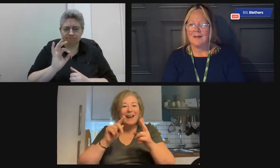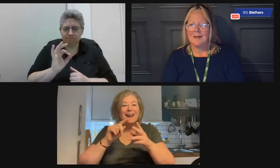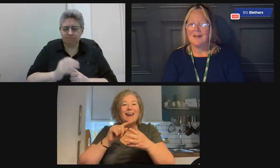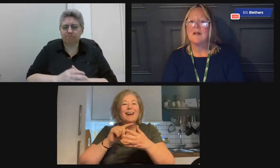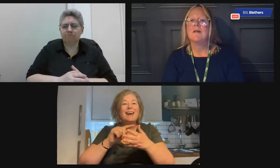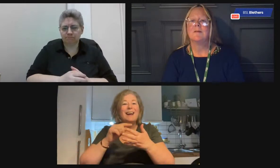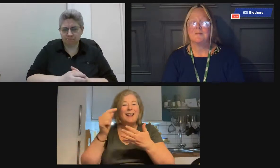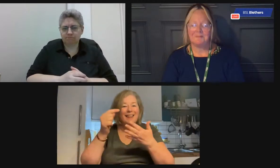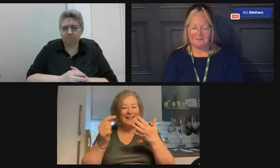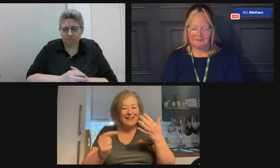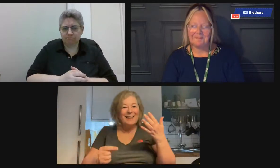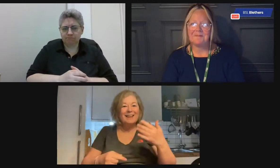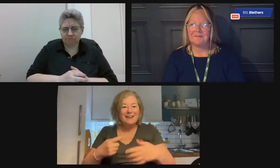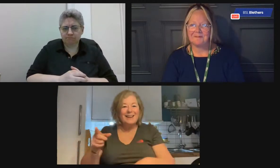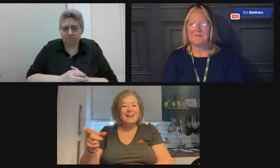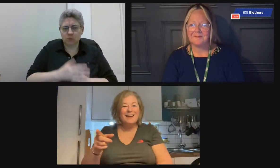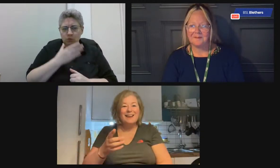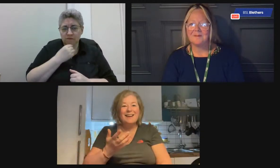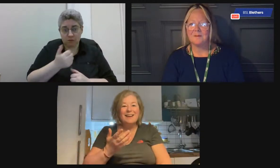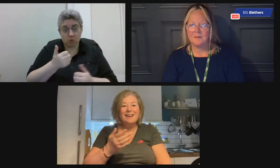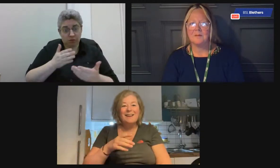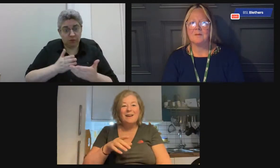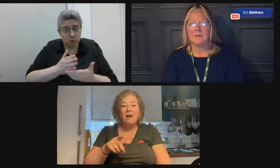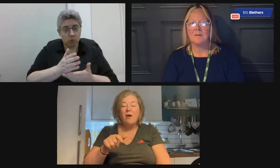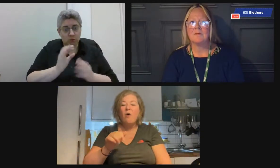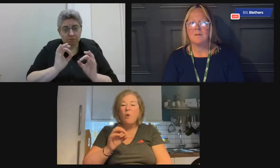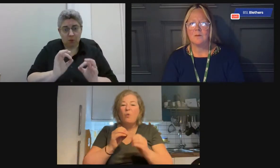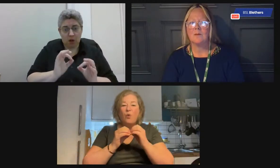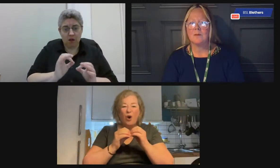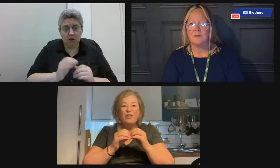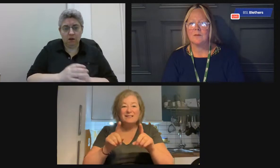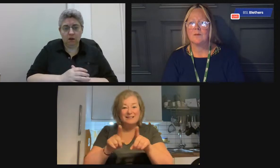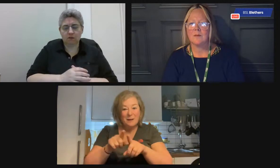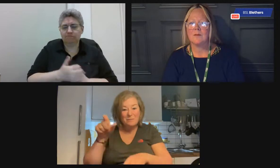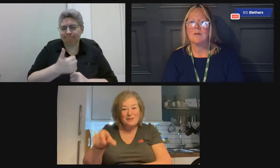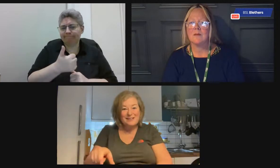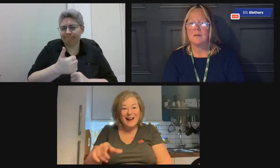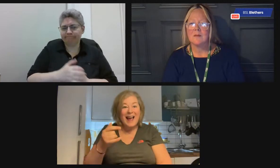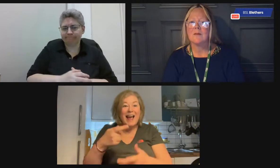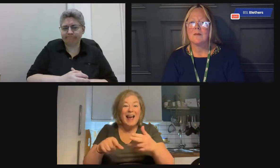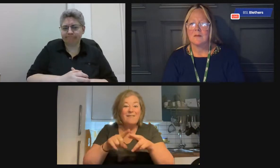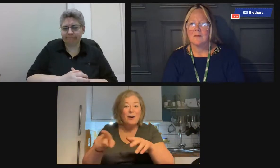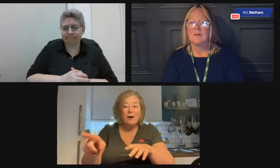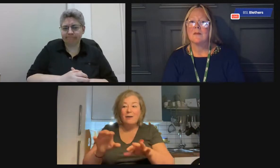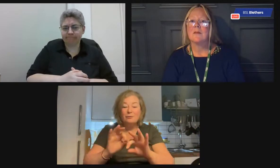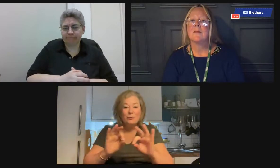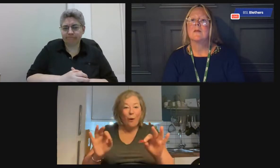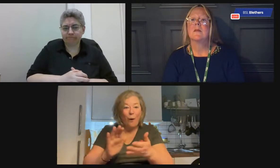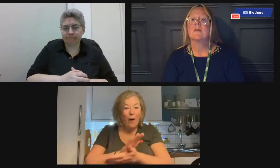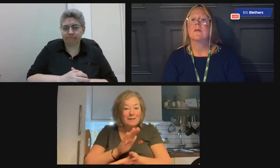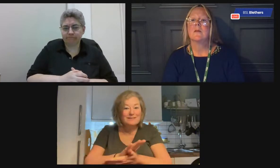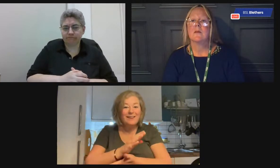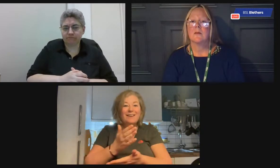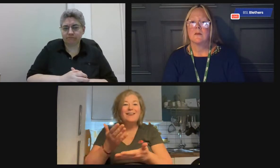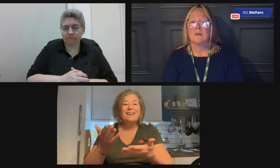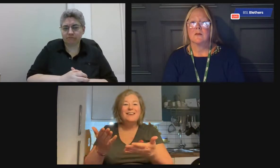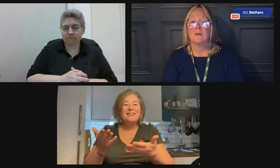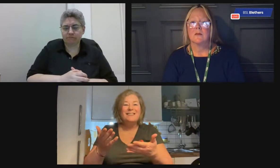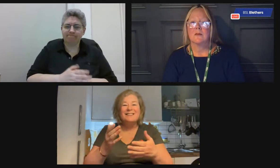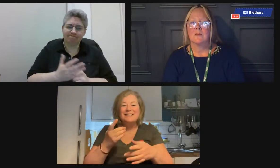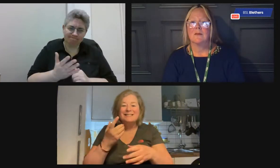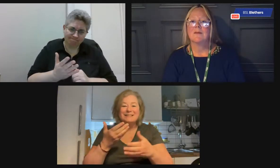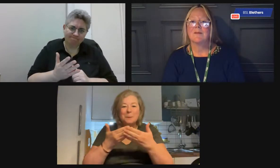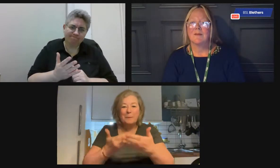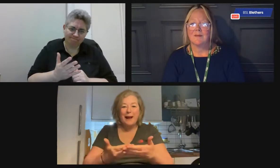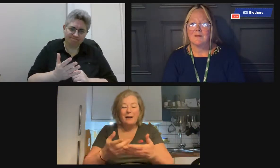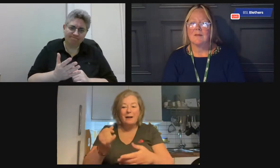you why. Because this person knew me and I'd worked with this person before, and I felt having the